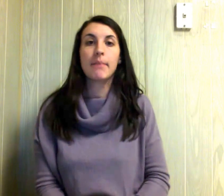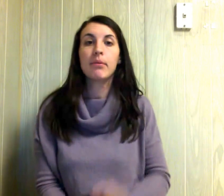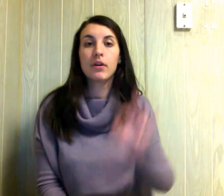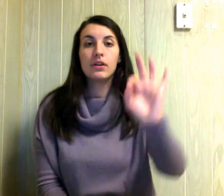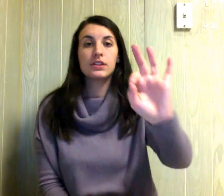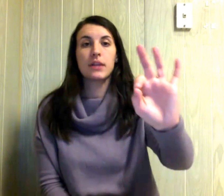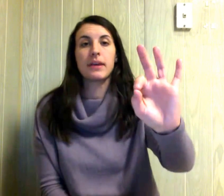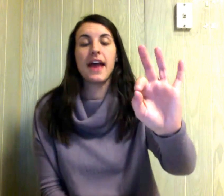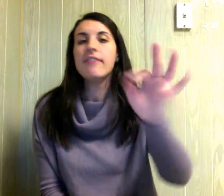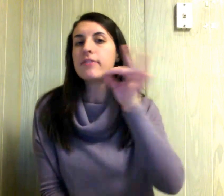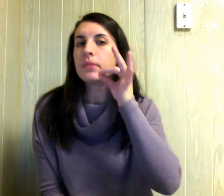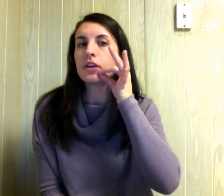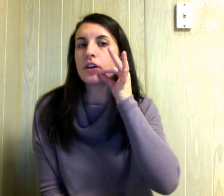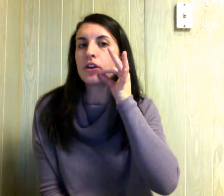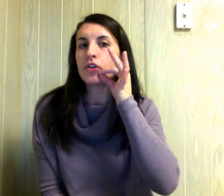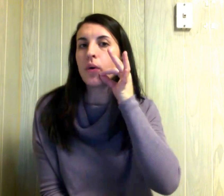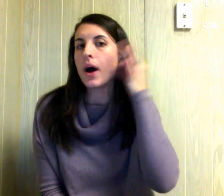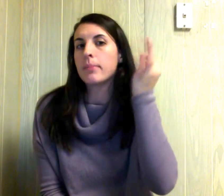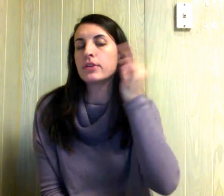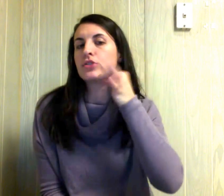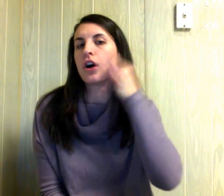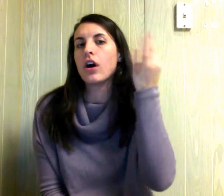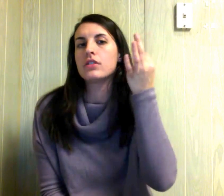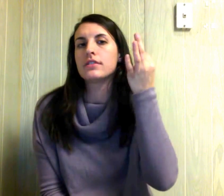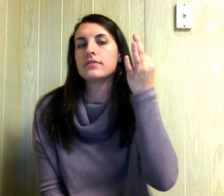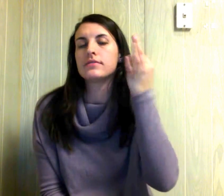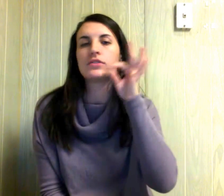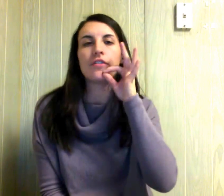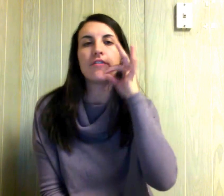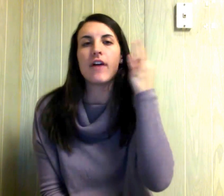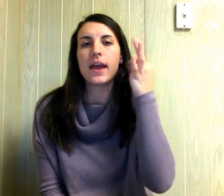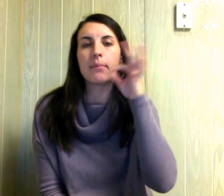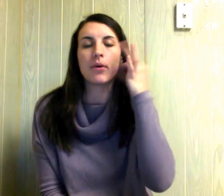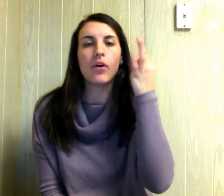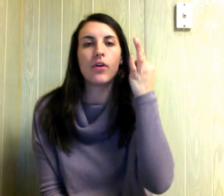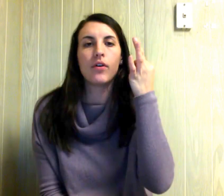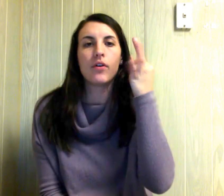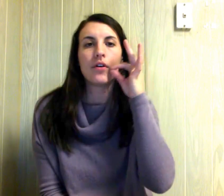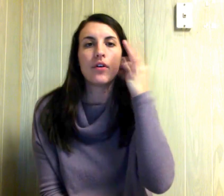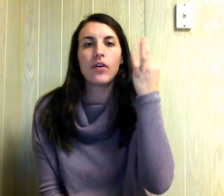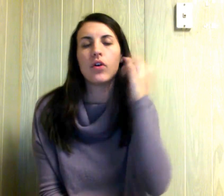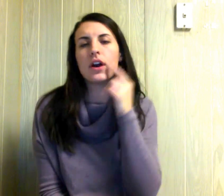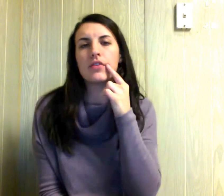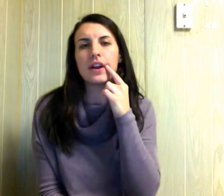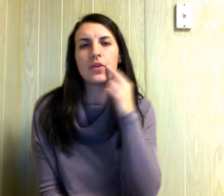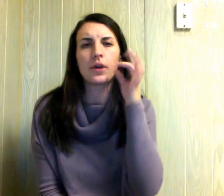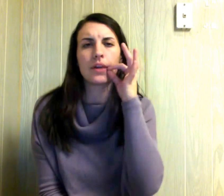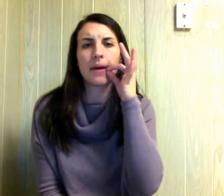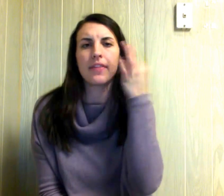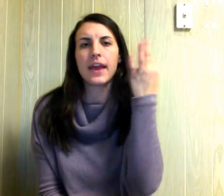April is going to be an F, but you're going to go up your jaw. So April. Or right at the corner of your mouth.